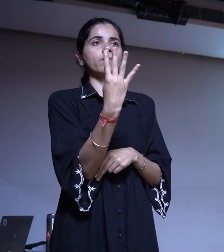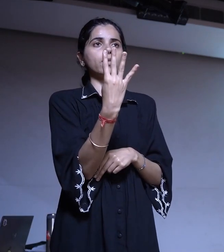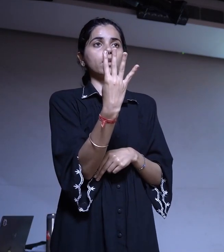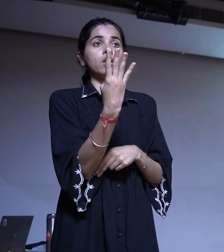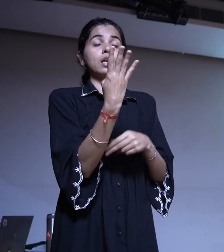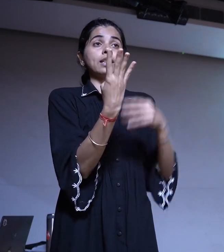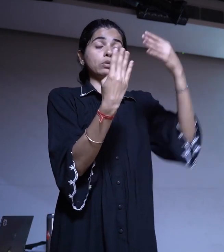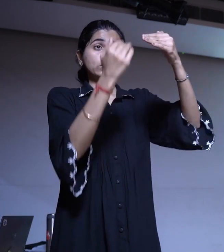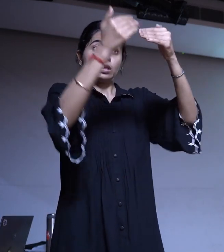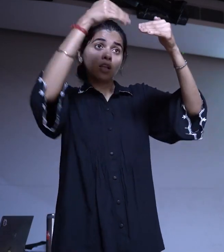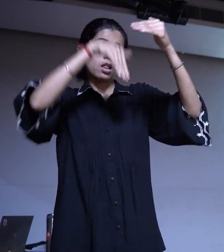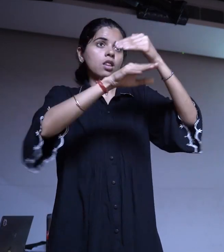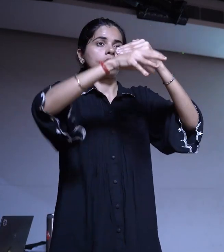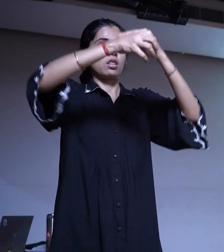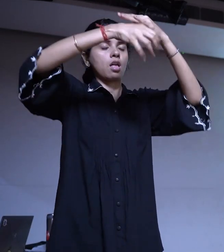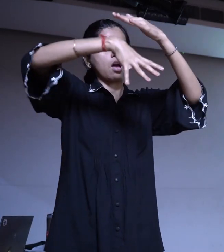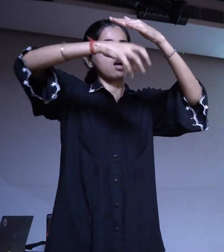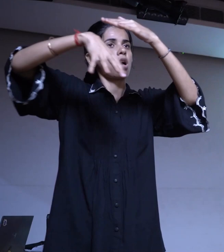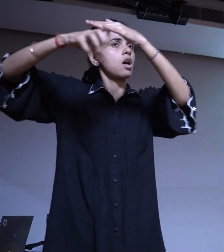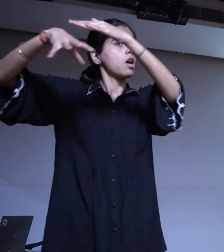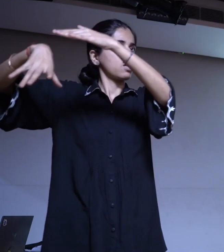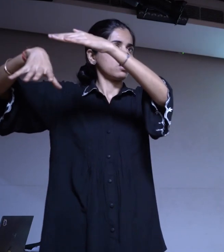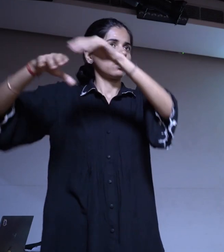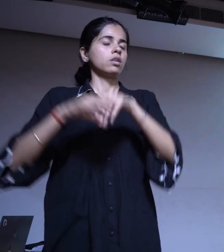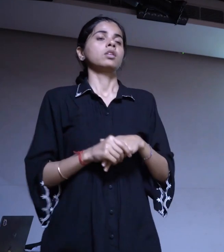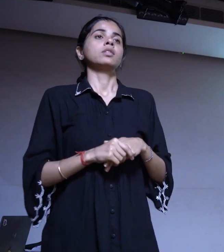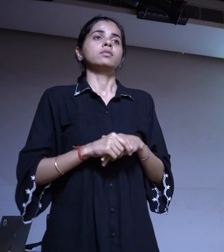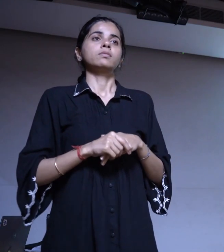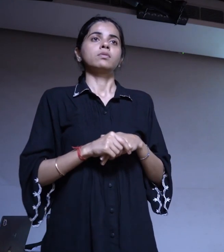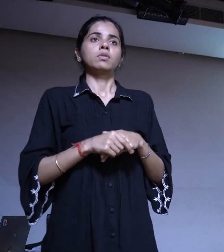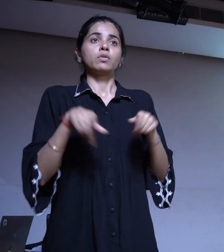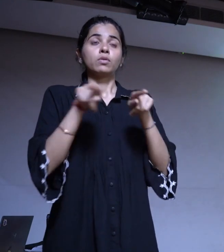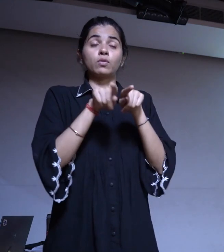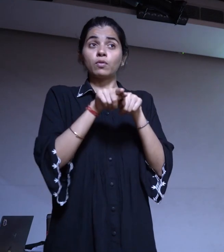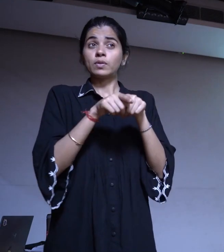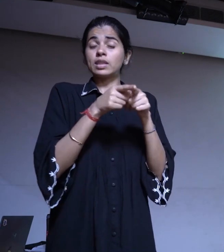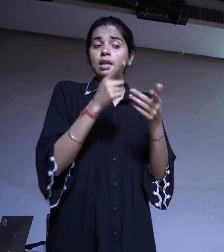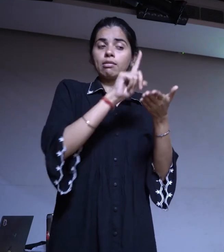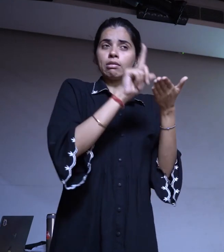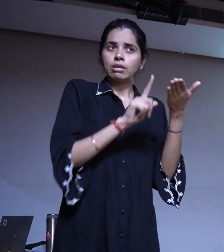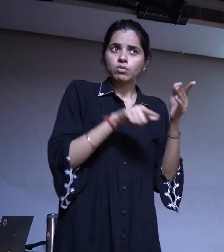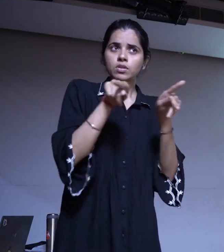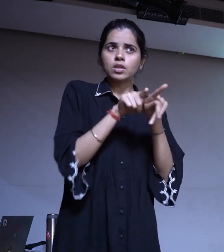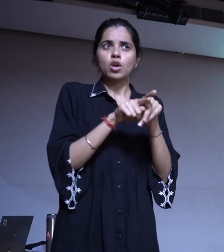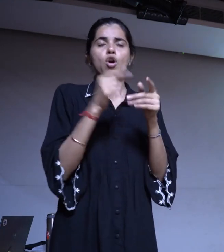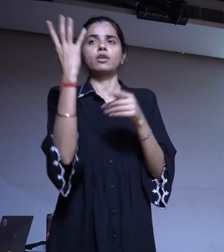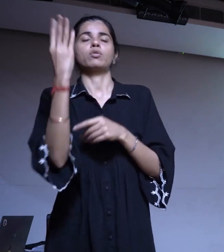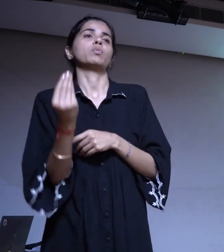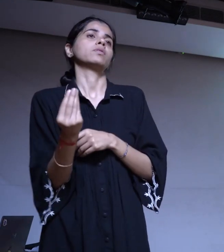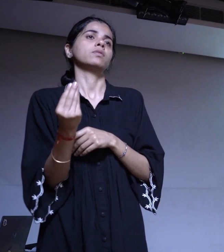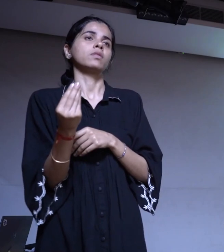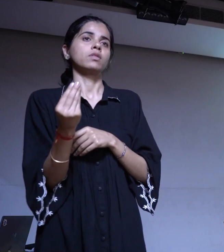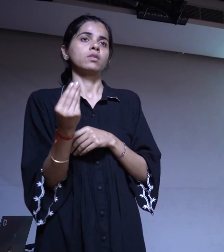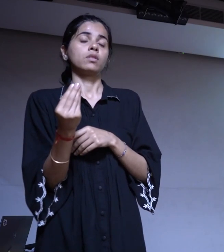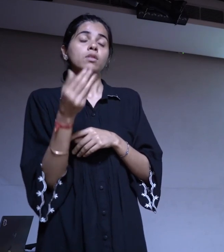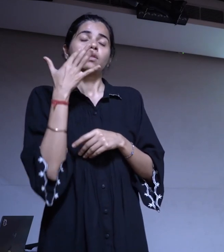distinct subdomains Each of which are analyzed and whether it's literacy or with numeracy so you can see